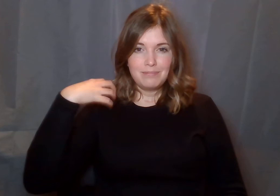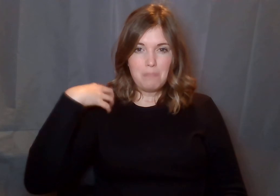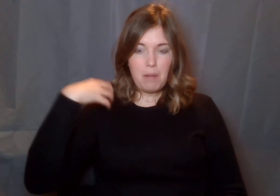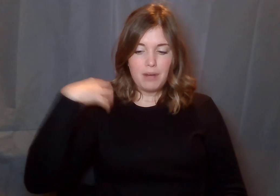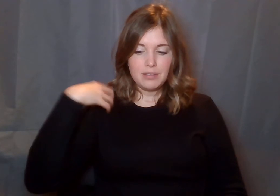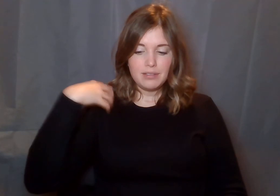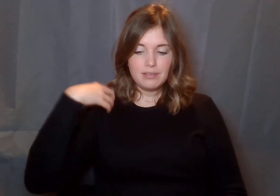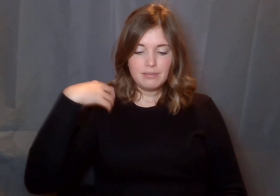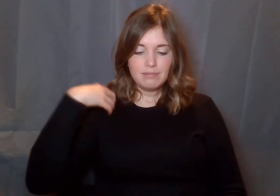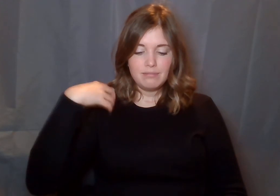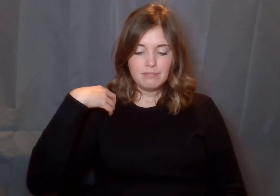Boss.